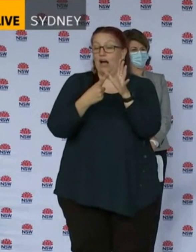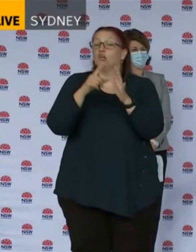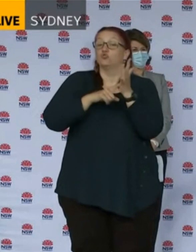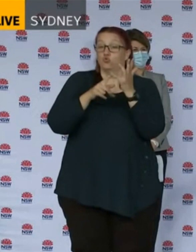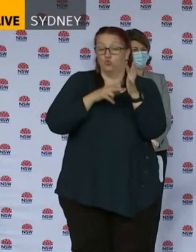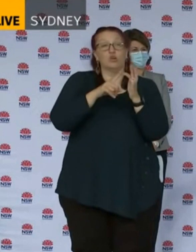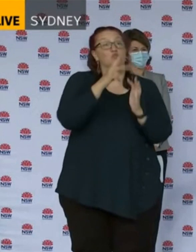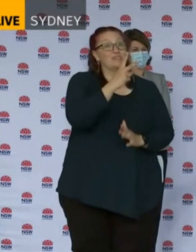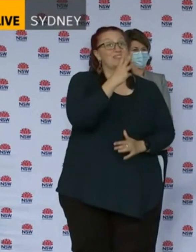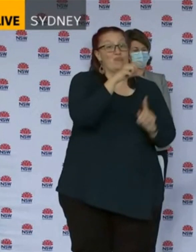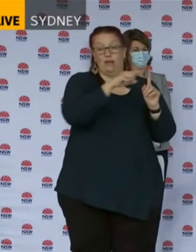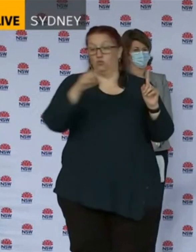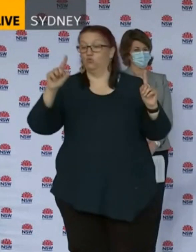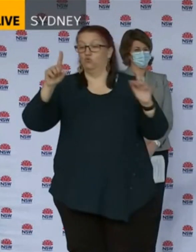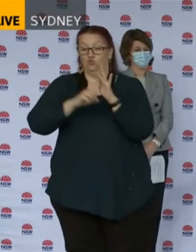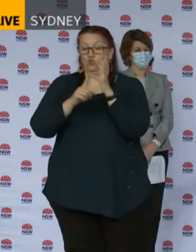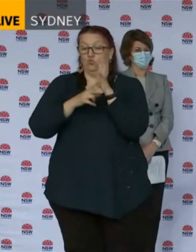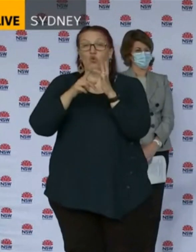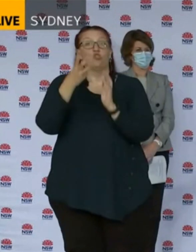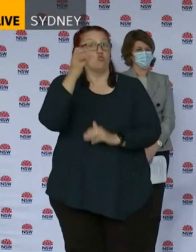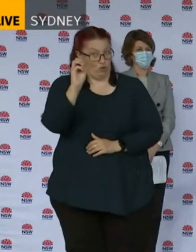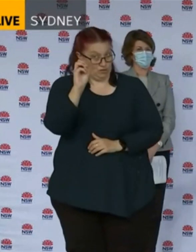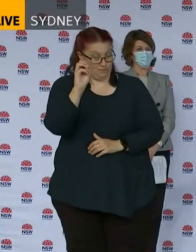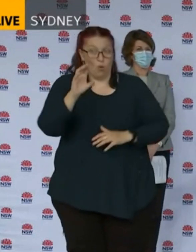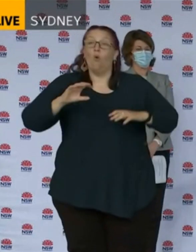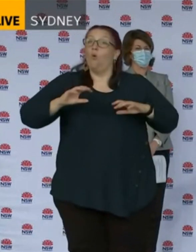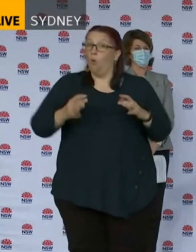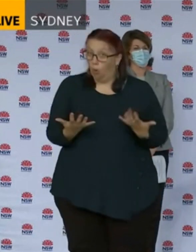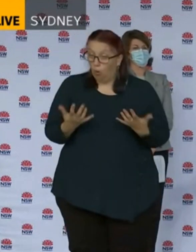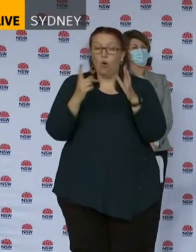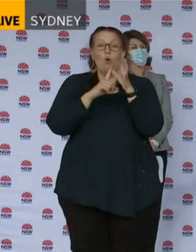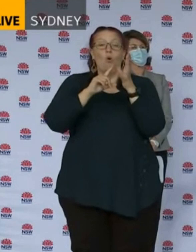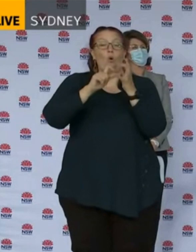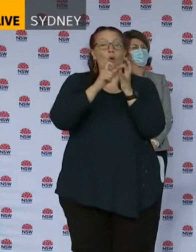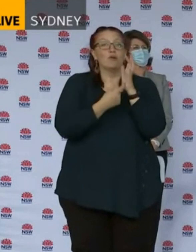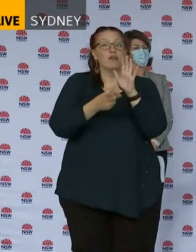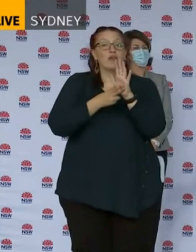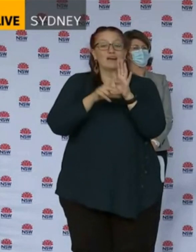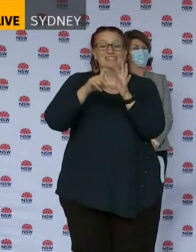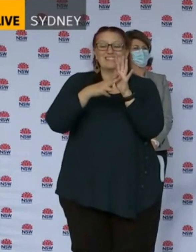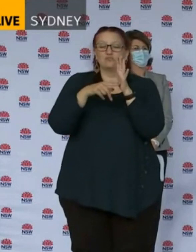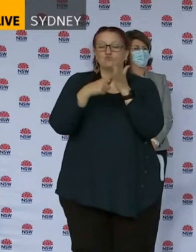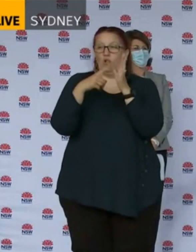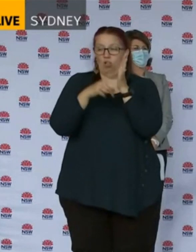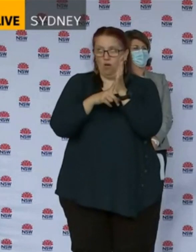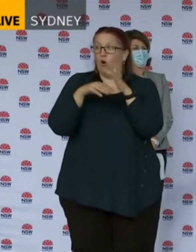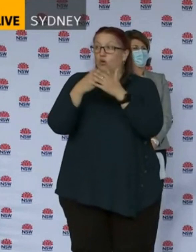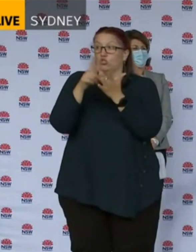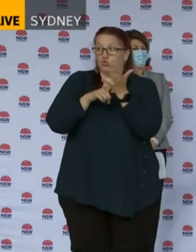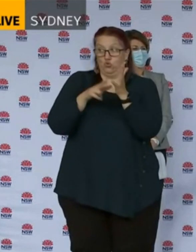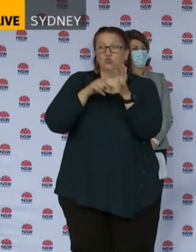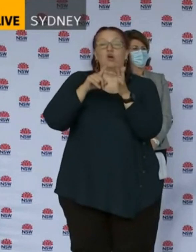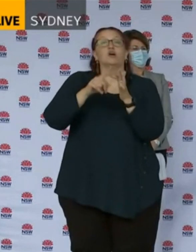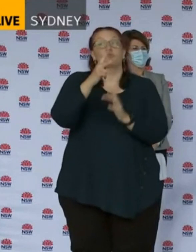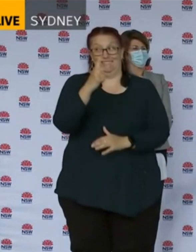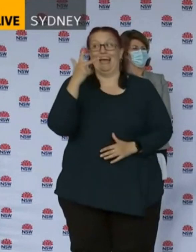and June 30, or the Auburn Central on June 28, please get tested even